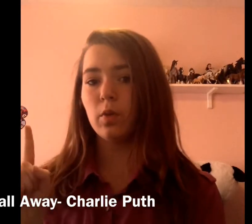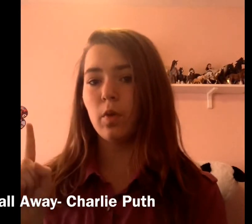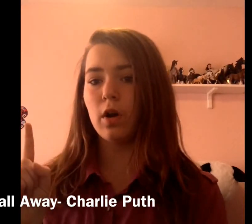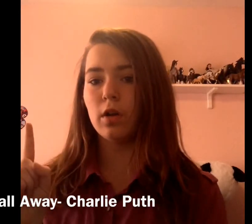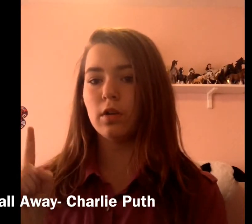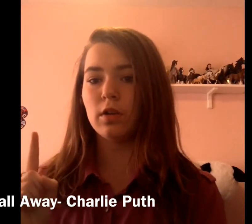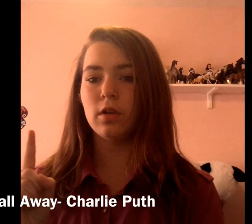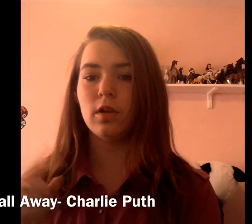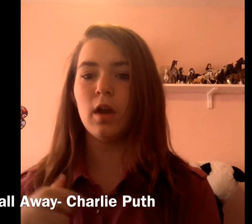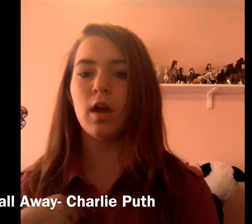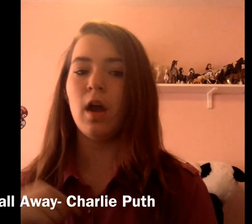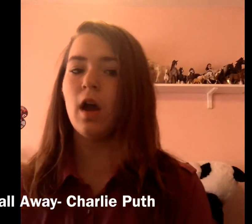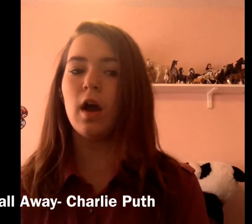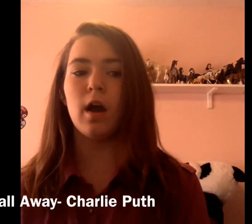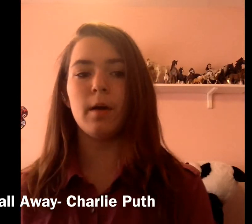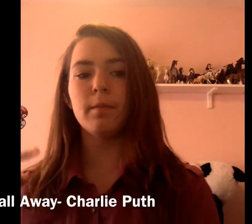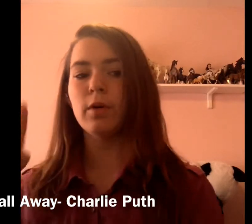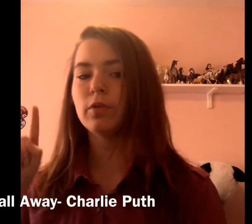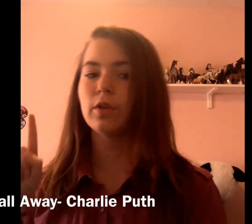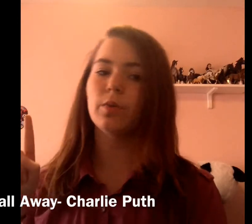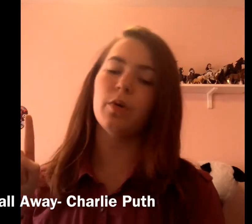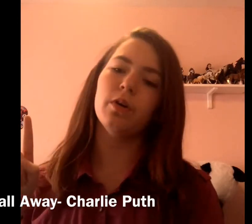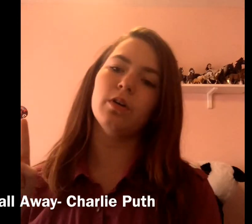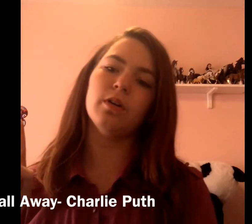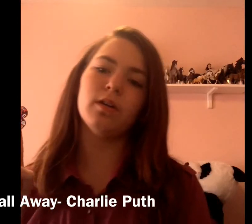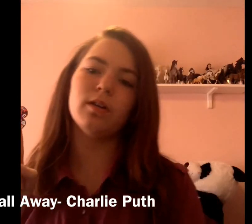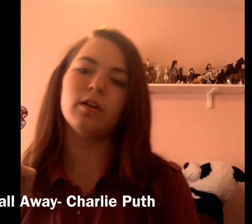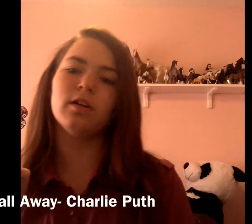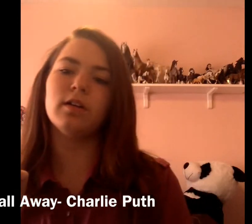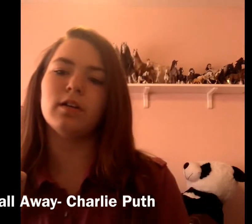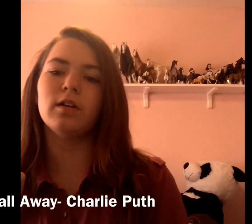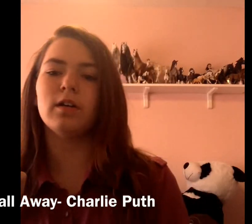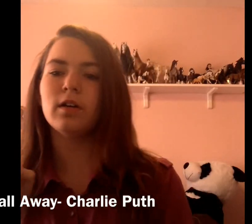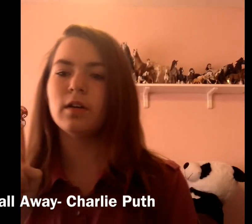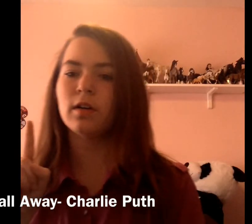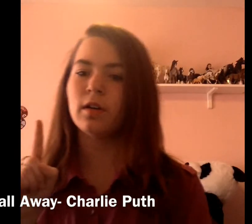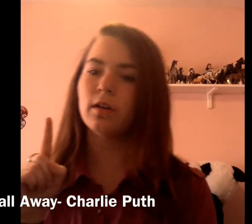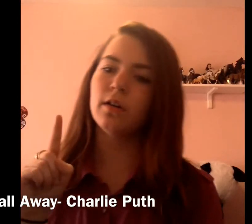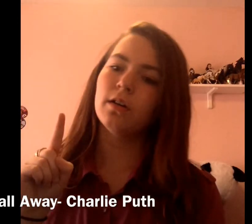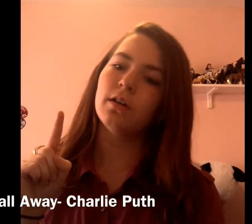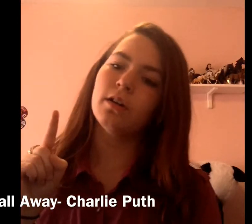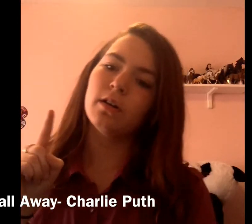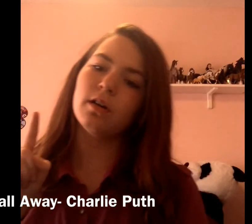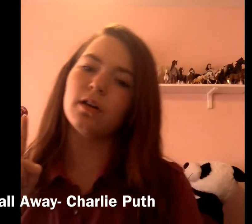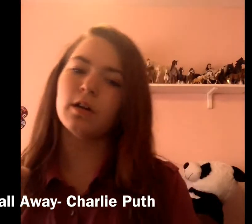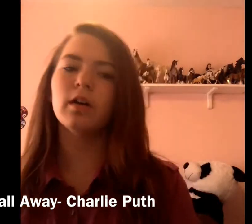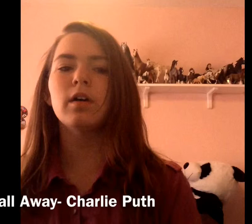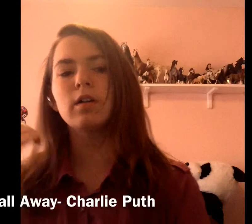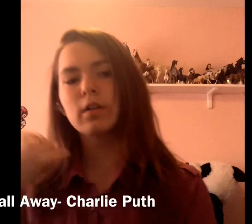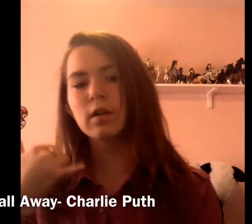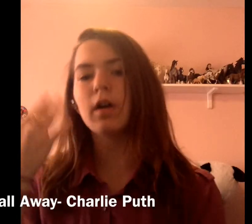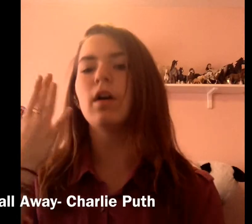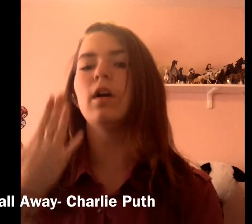one I'm only one call